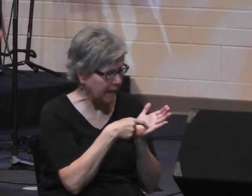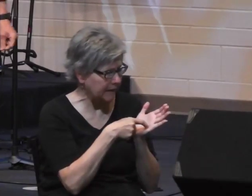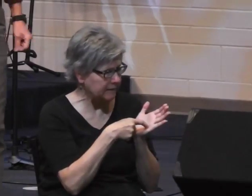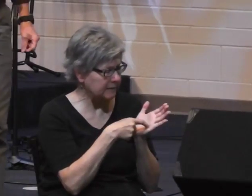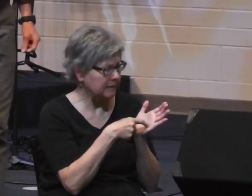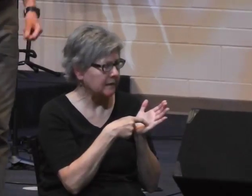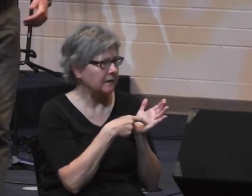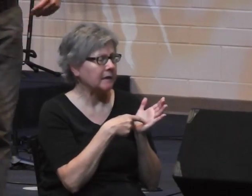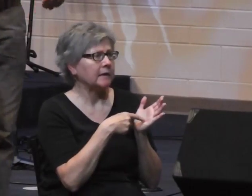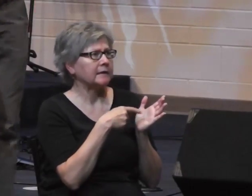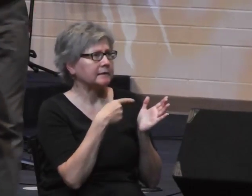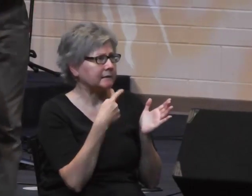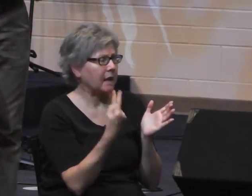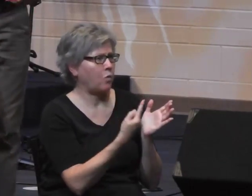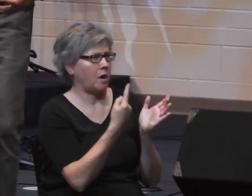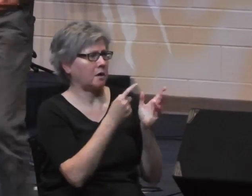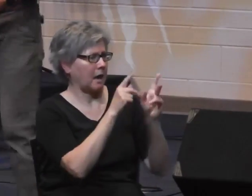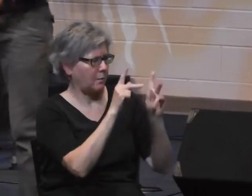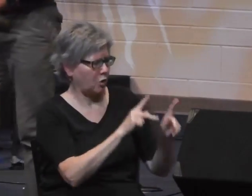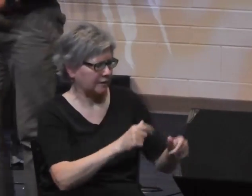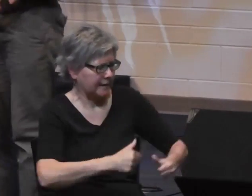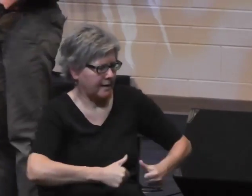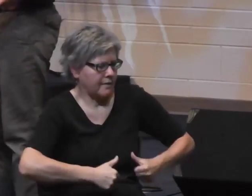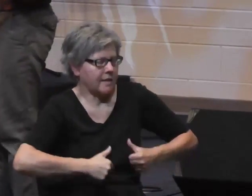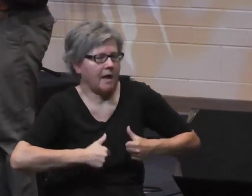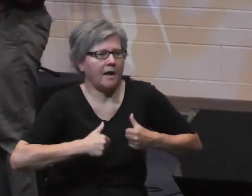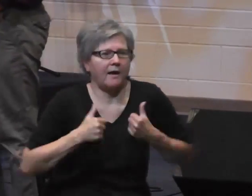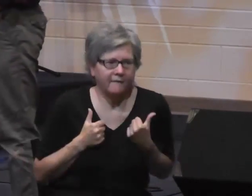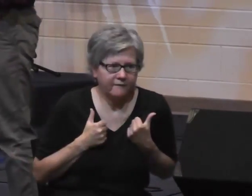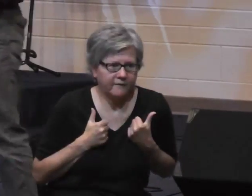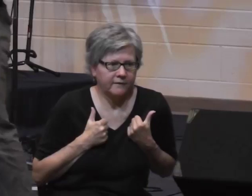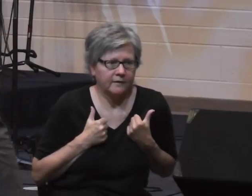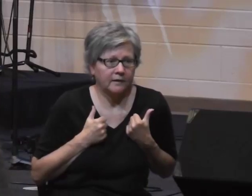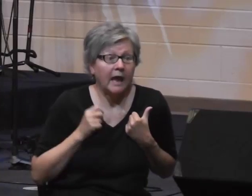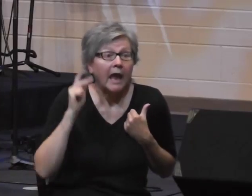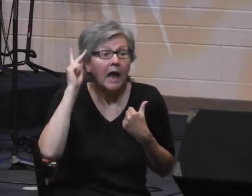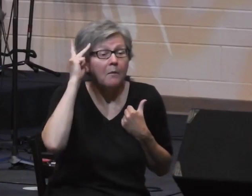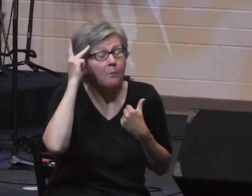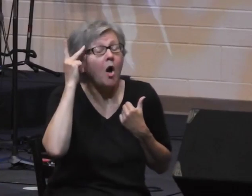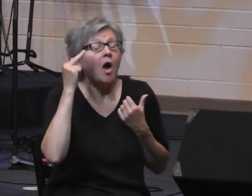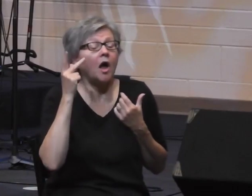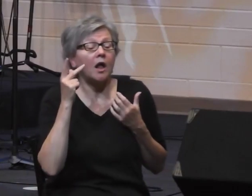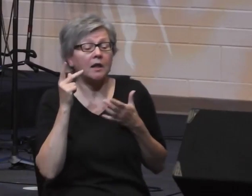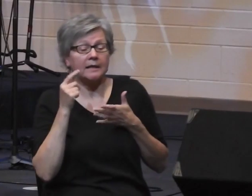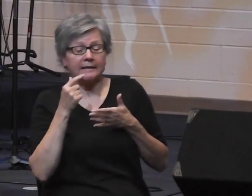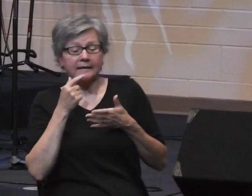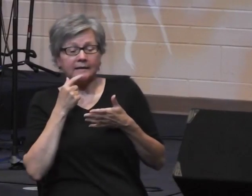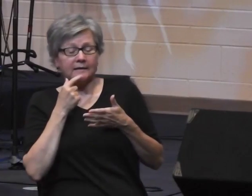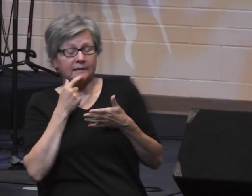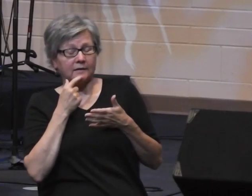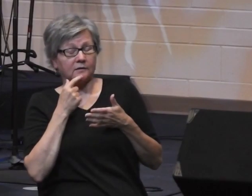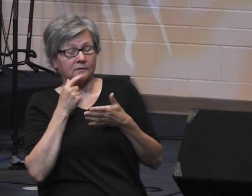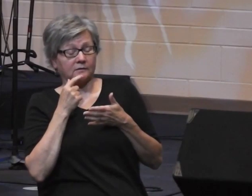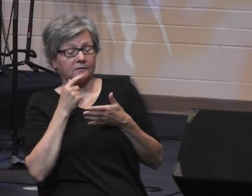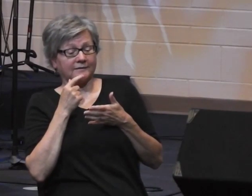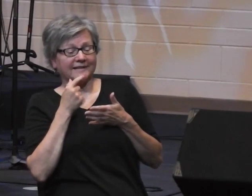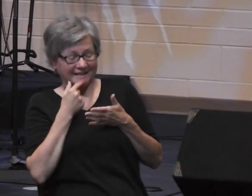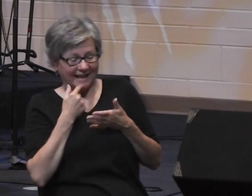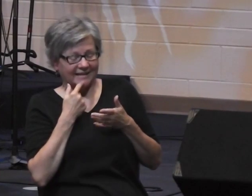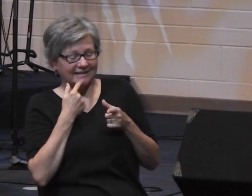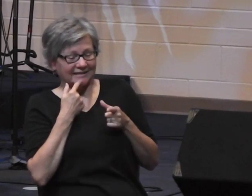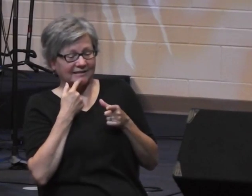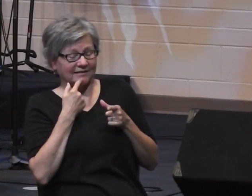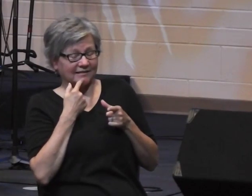demand somebody who is alive. And Paul follows up with this verse from Micah. We see it again in the